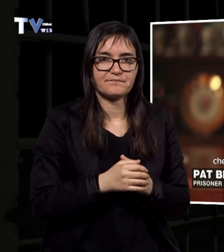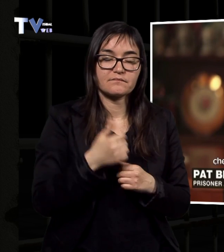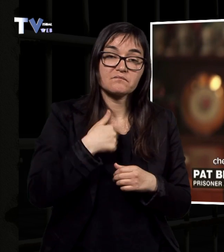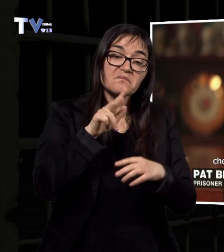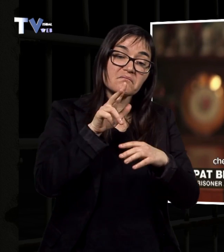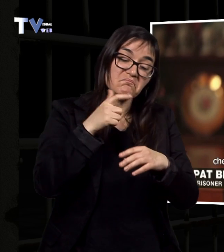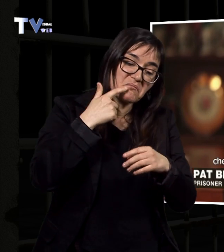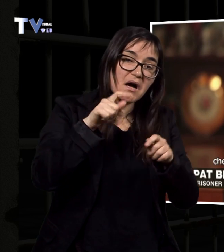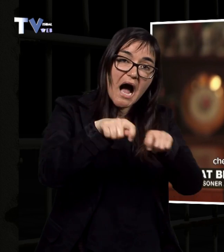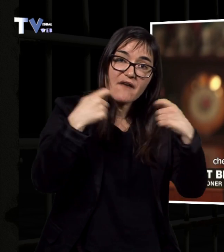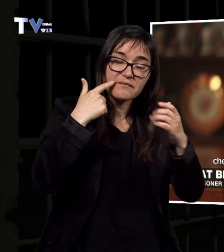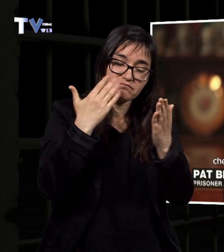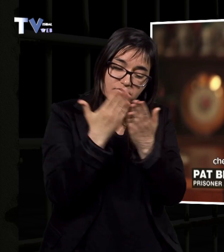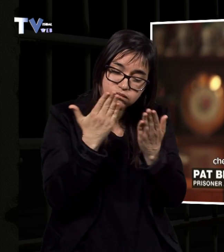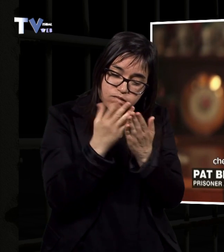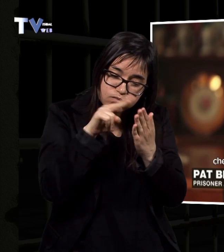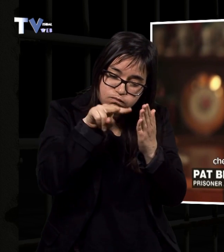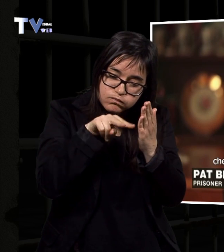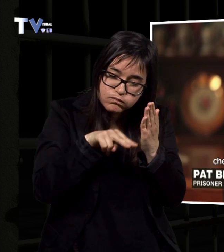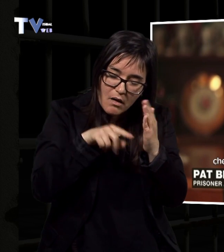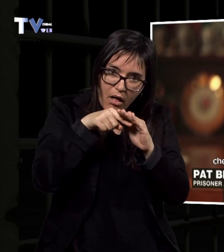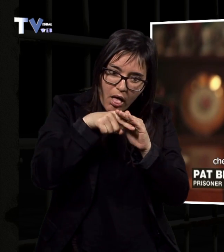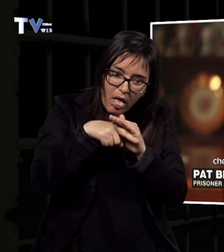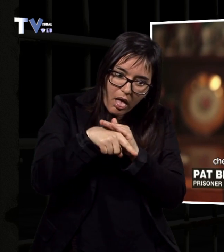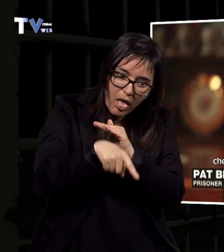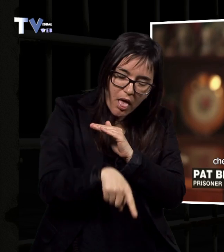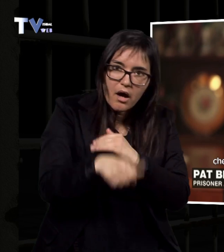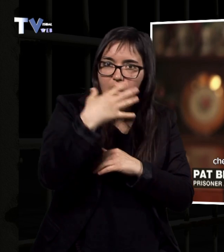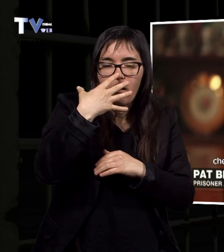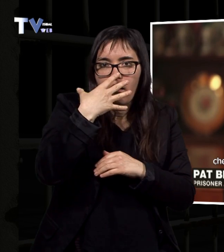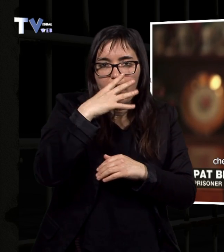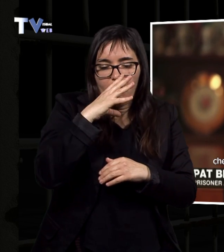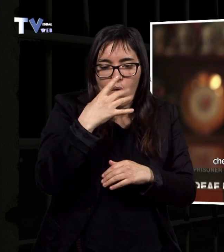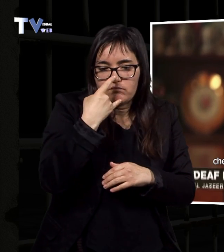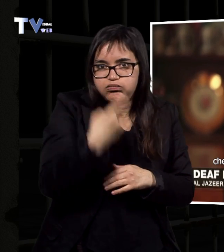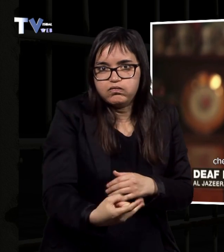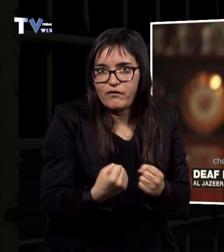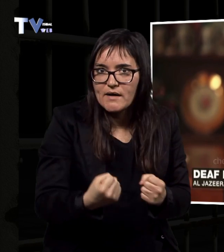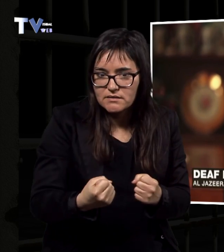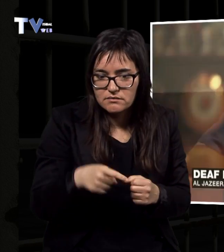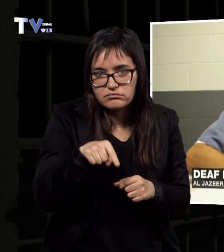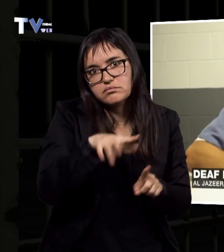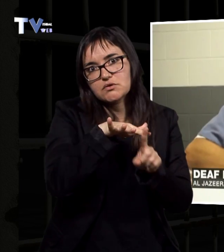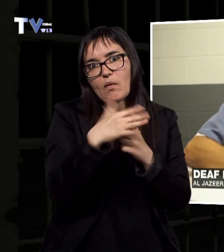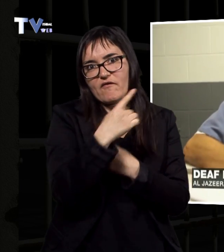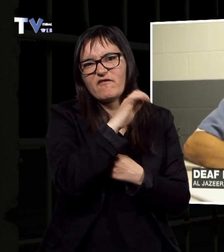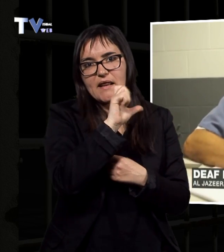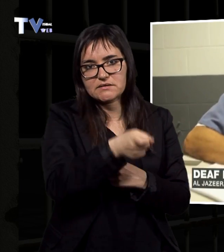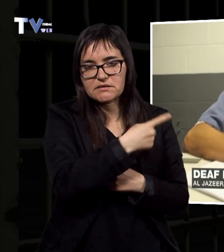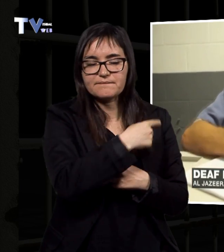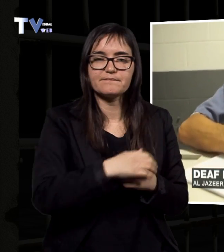case, I started checking it out, and it just grabbed me.